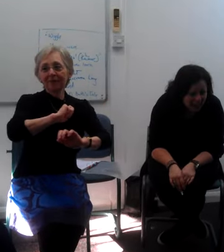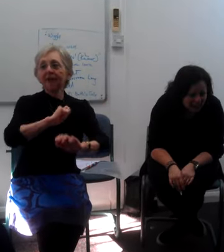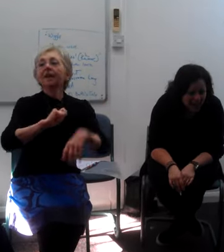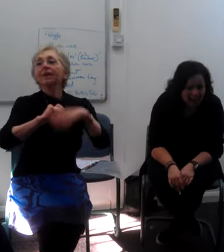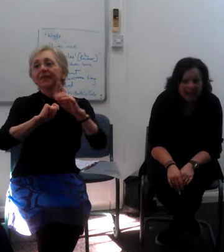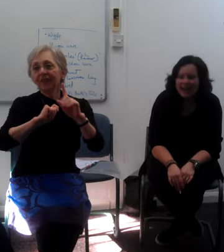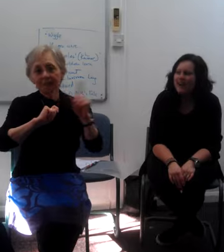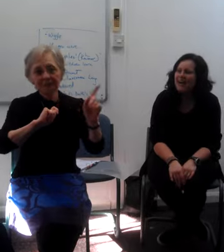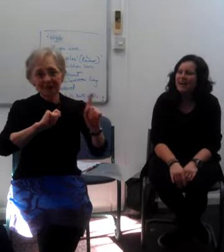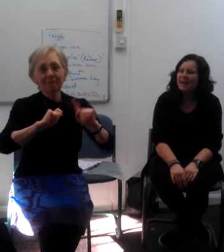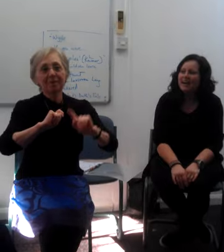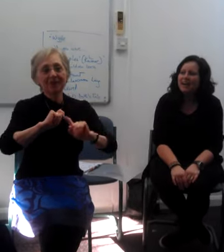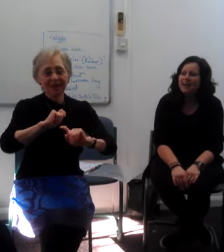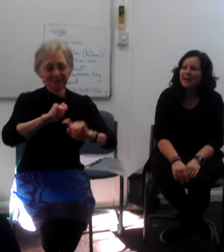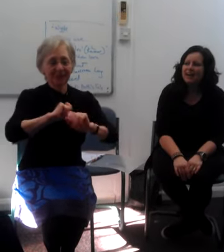In the second line, you will say twice.